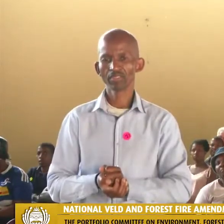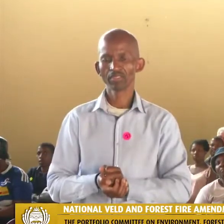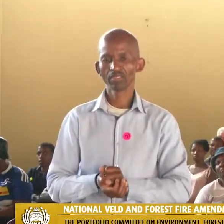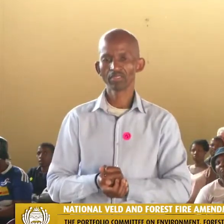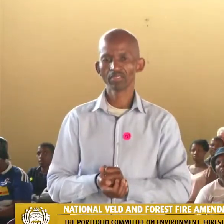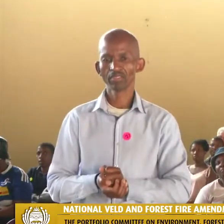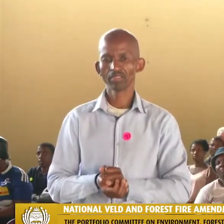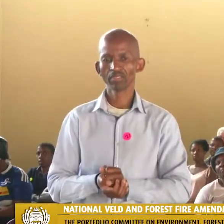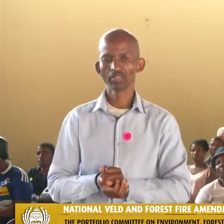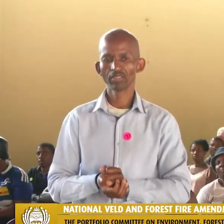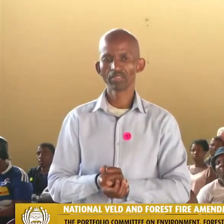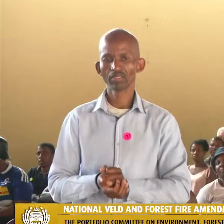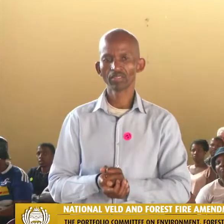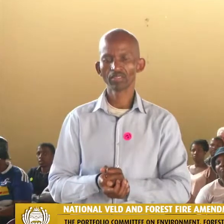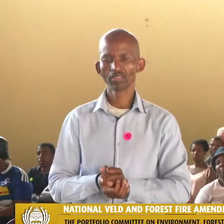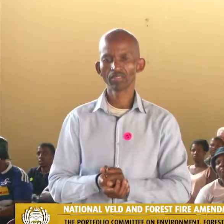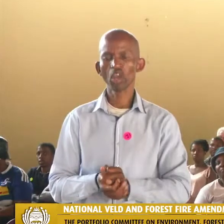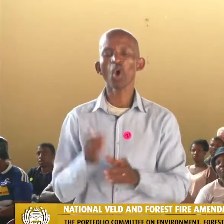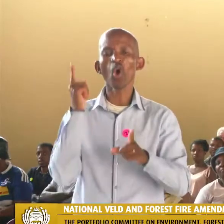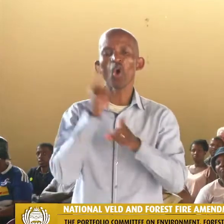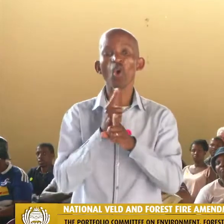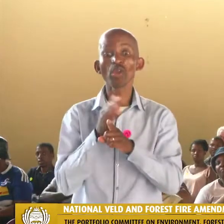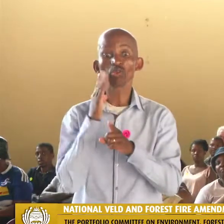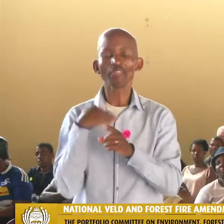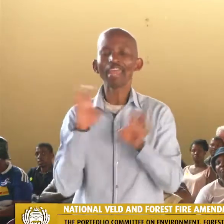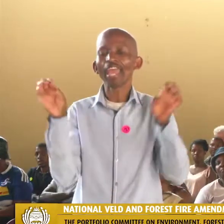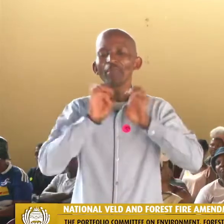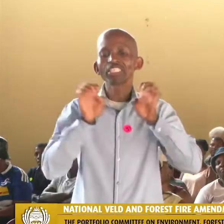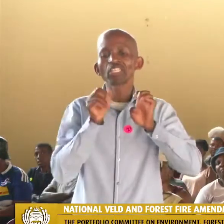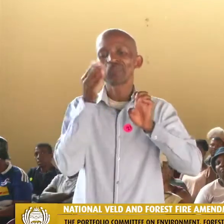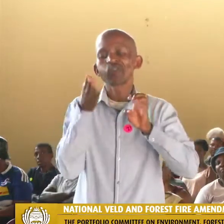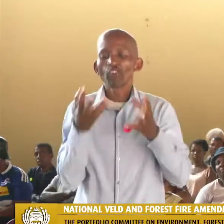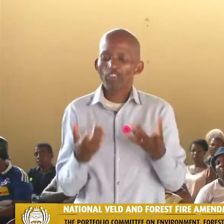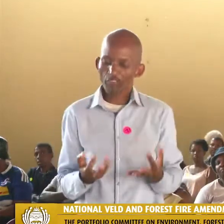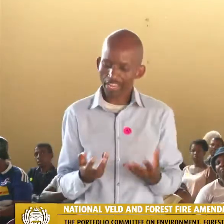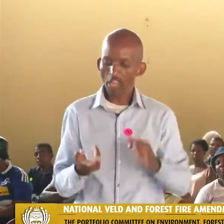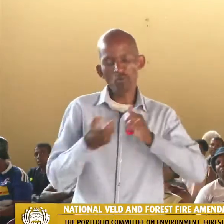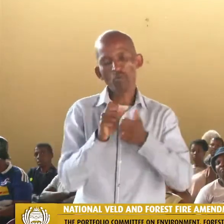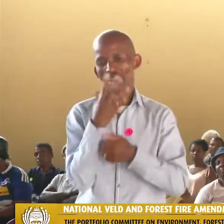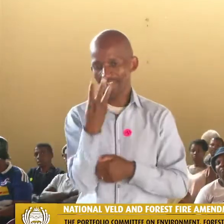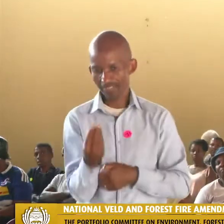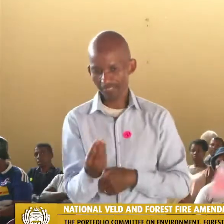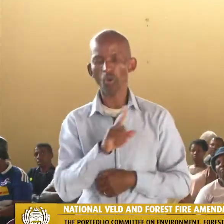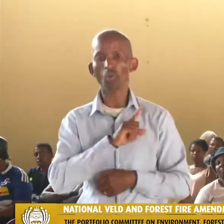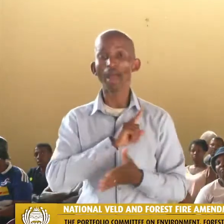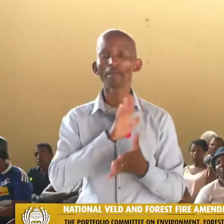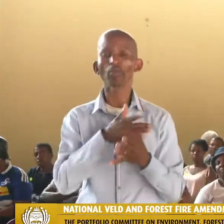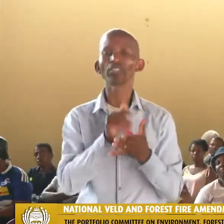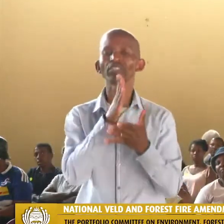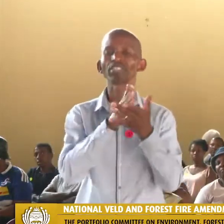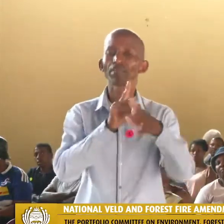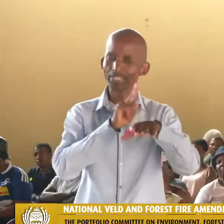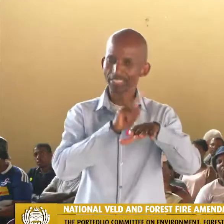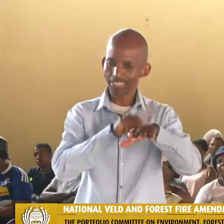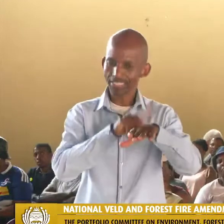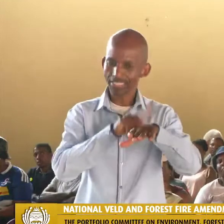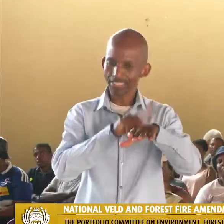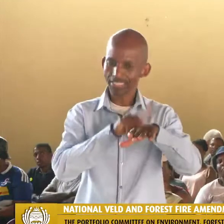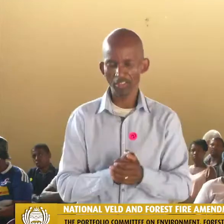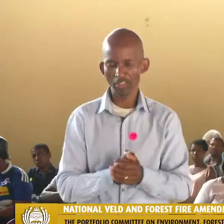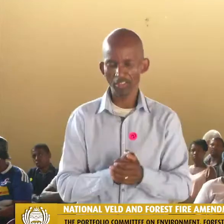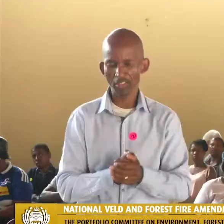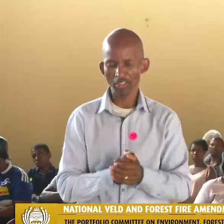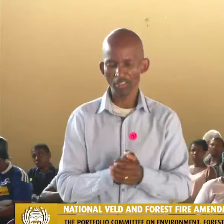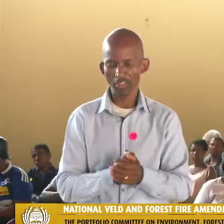not have resources. Every time I go na le emergency ya mollo re na le bothata because of sometimes ba population